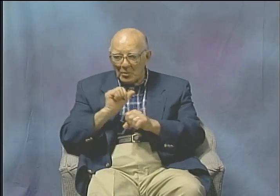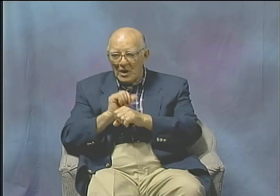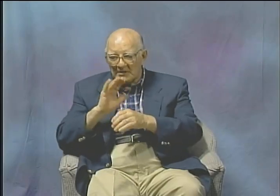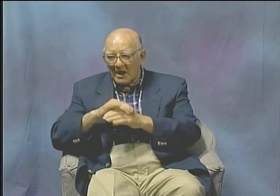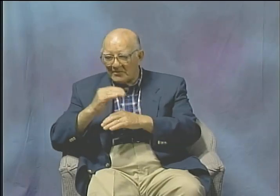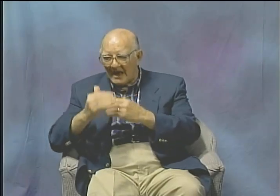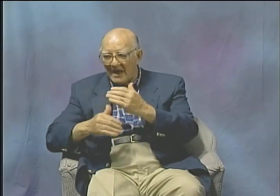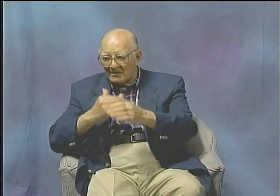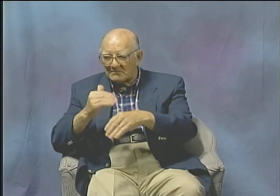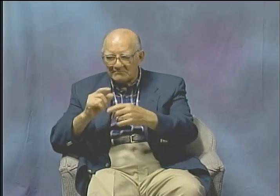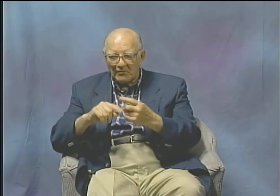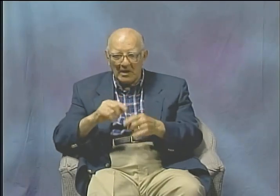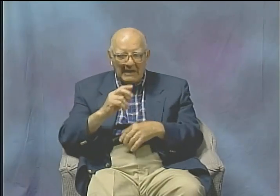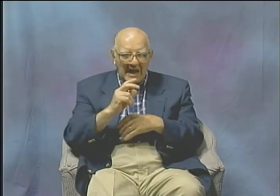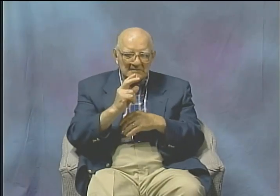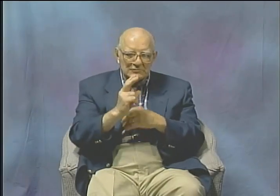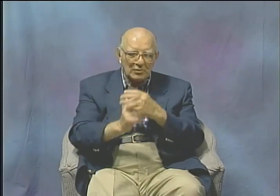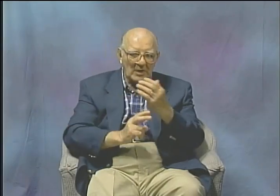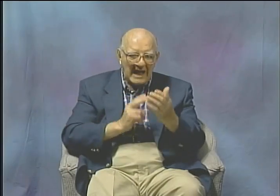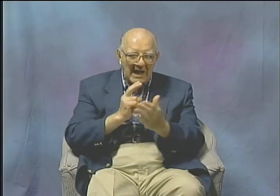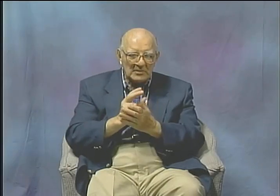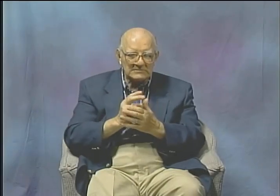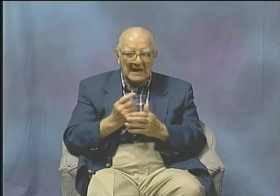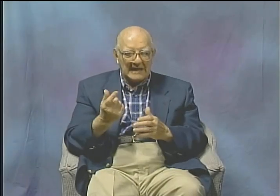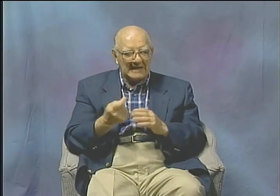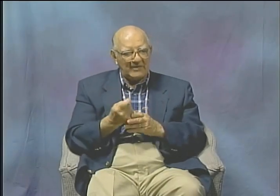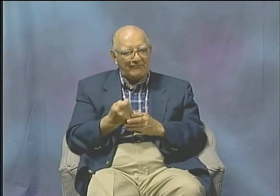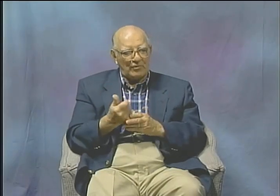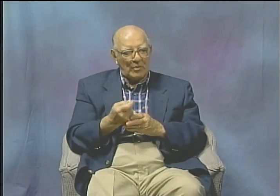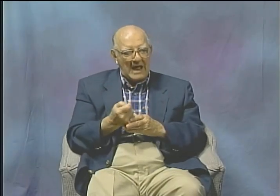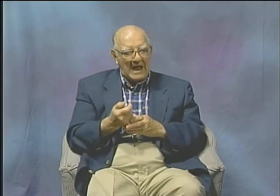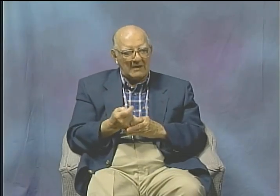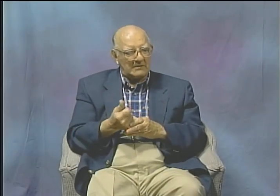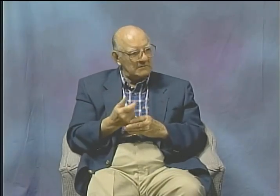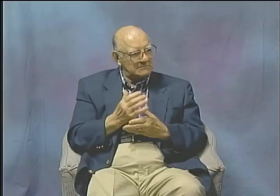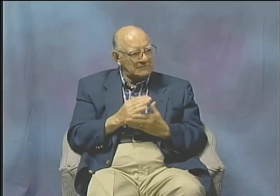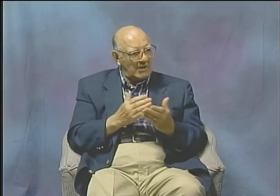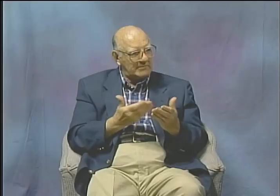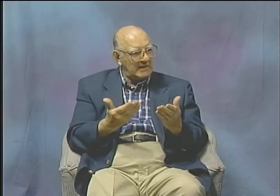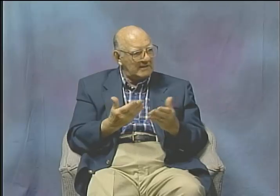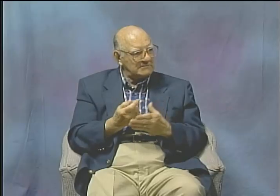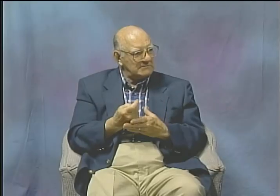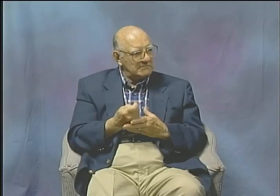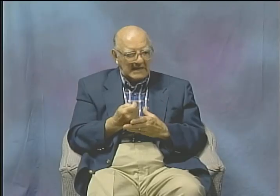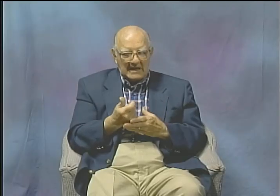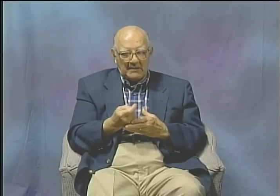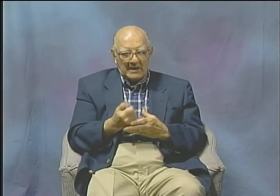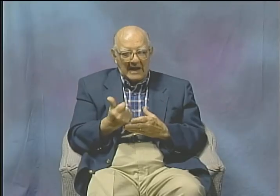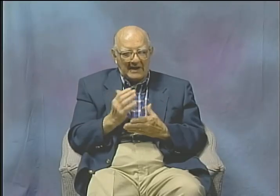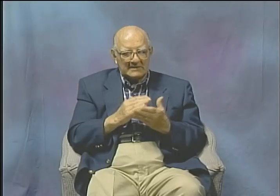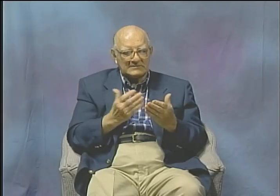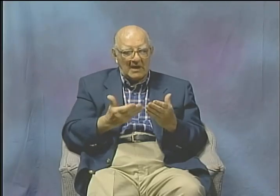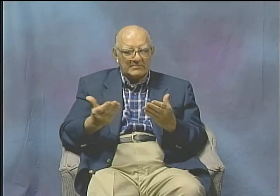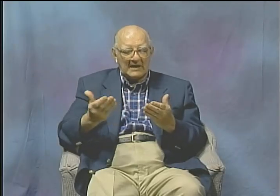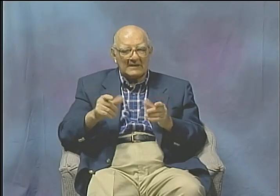worked on that for about 2 hours, and he threw out some things, eliminated some things,